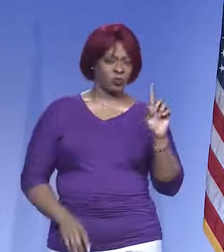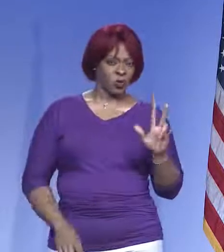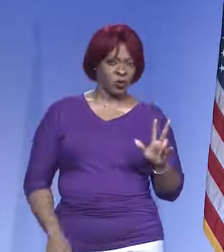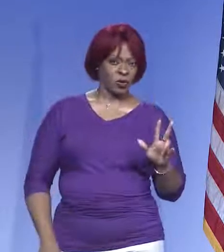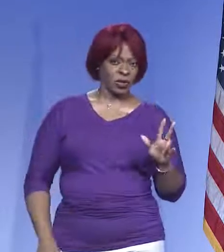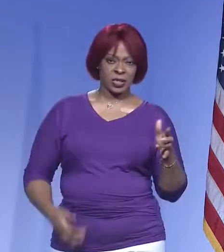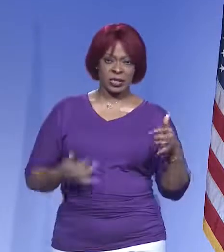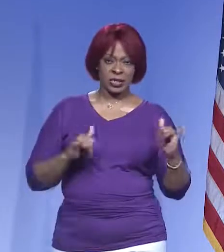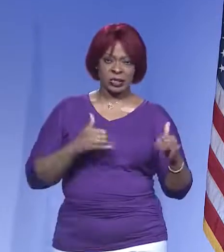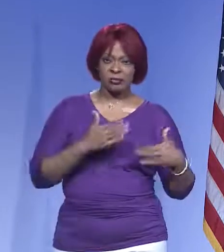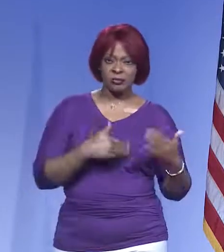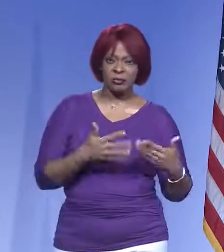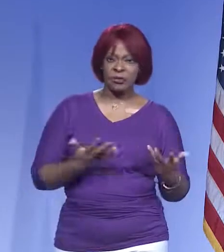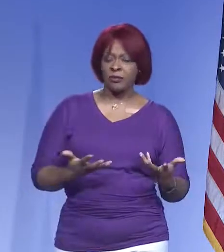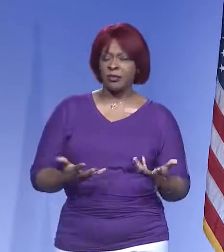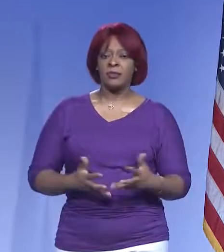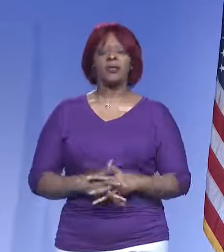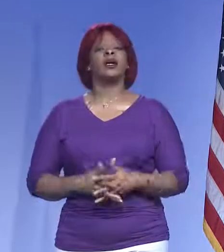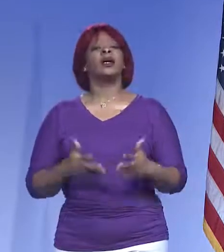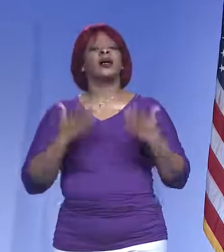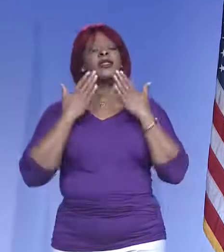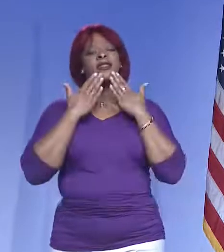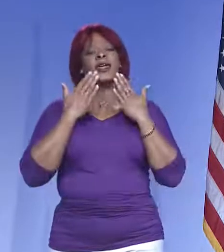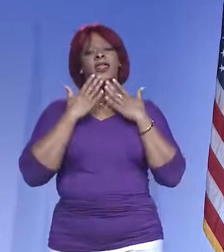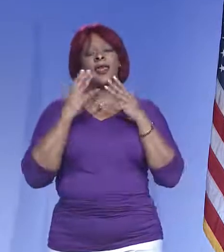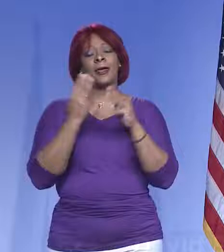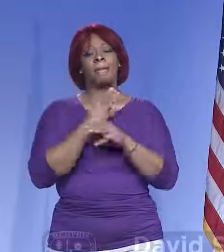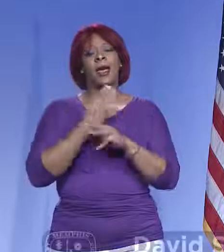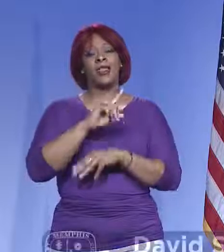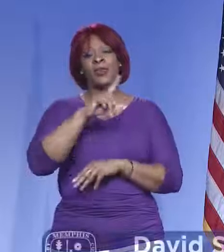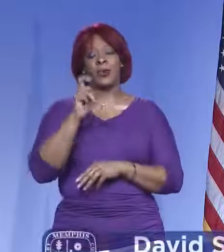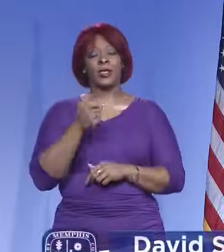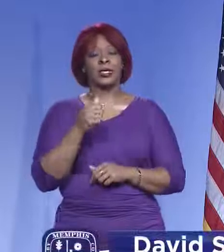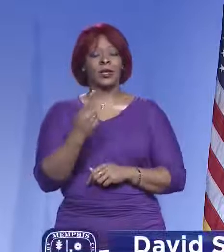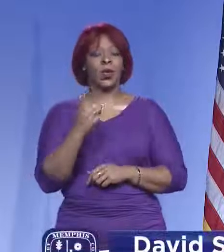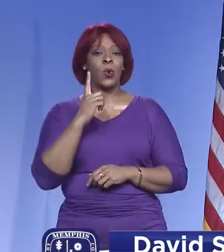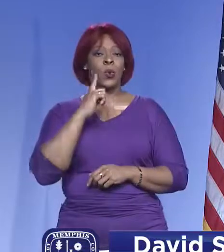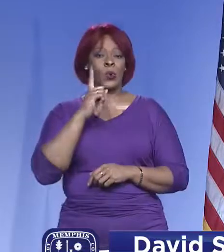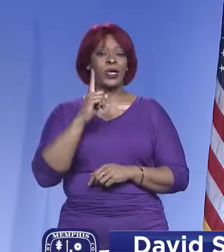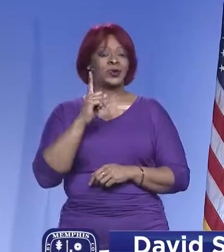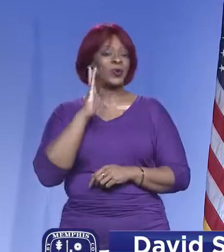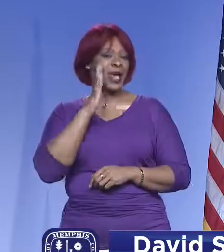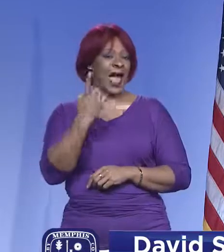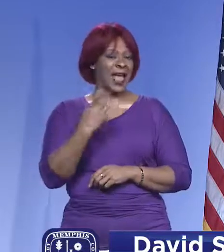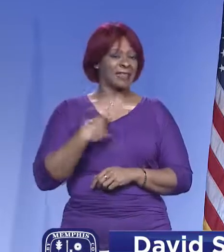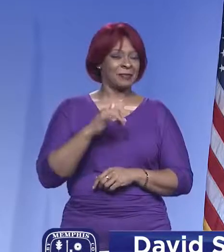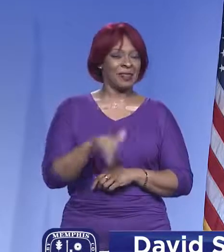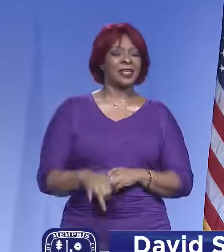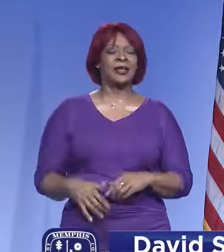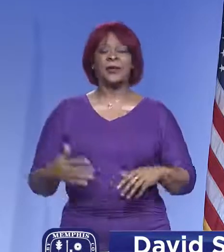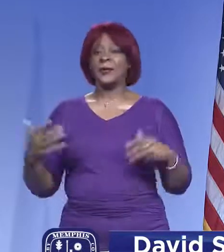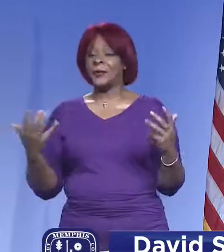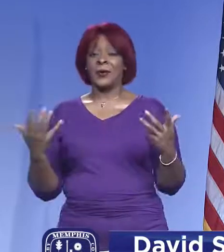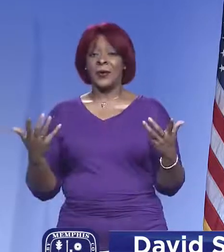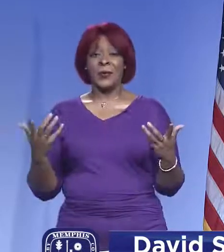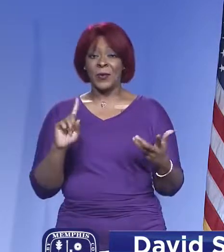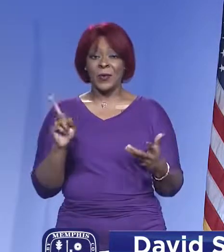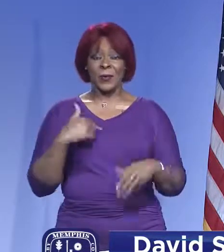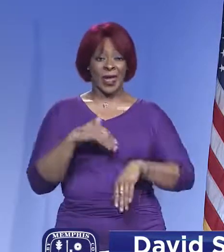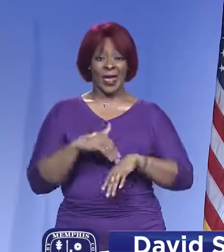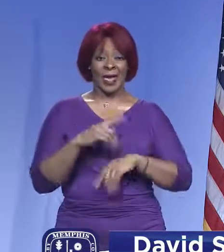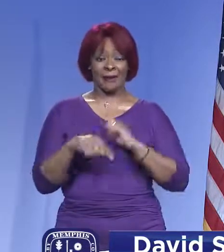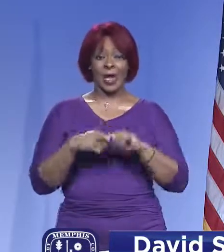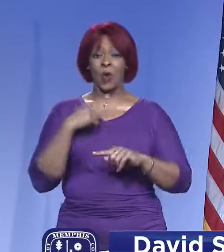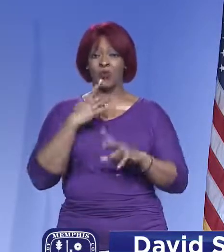Yeah, so thank you for the math question. I wondered if anybody would come with that. So what we're at right now is